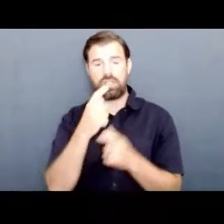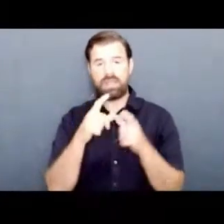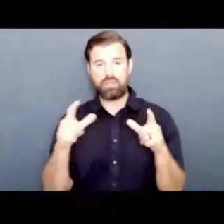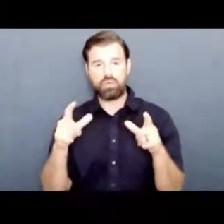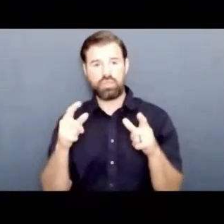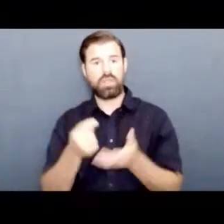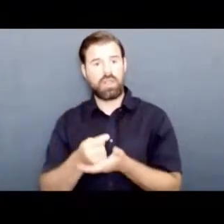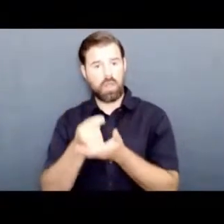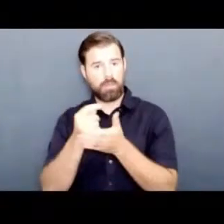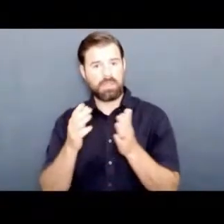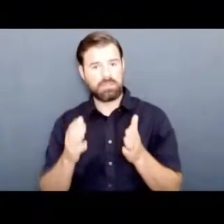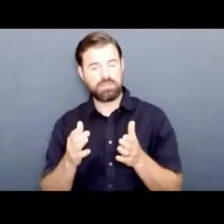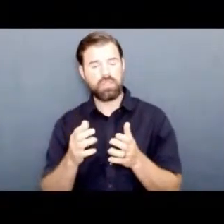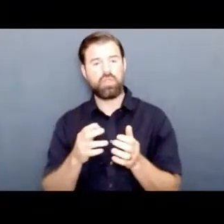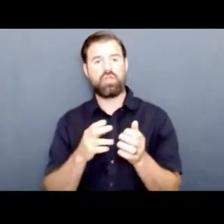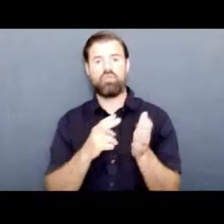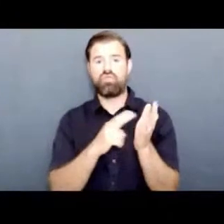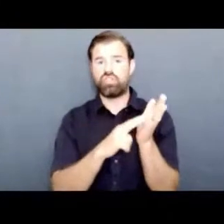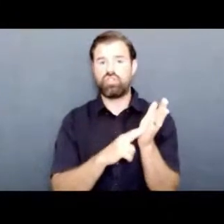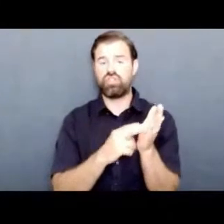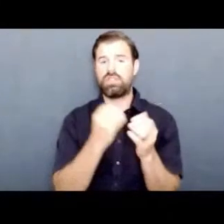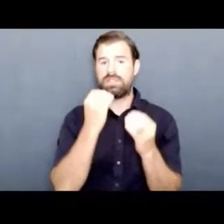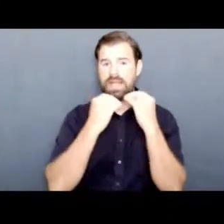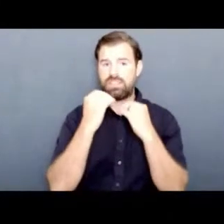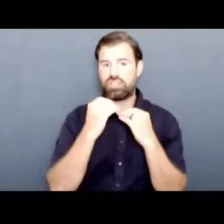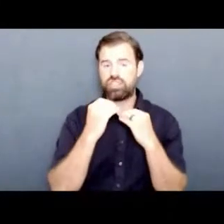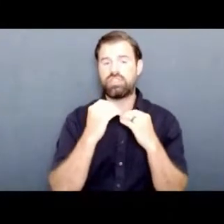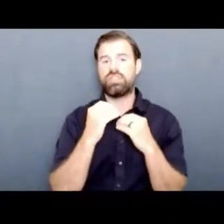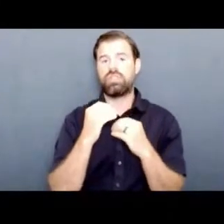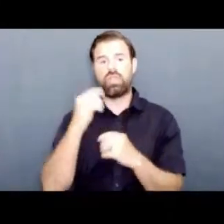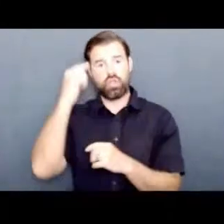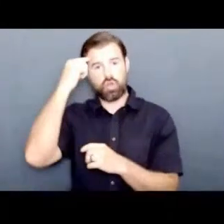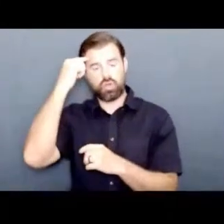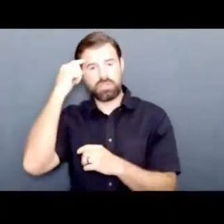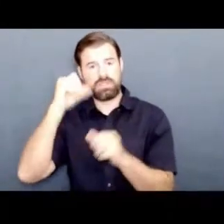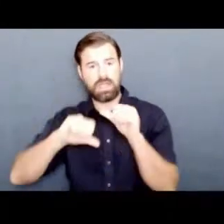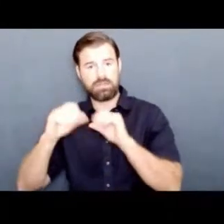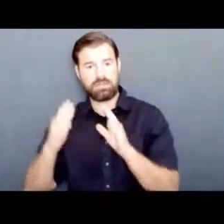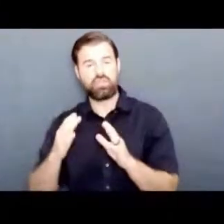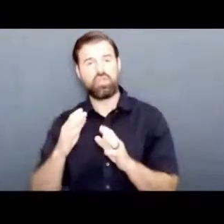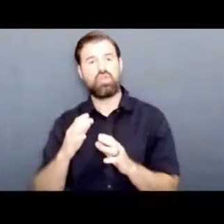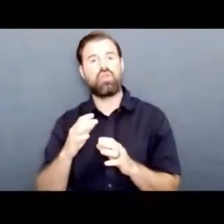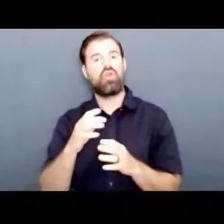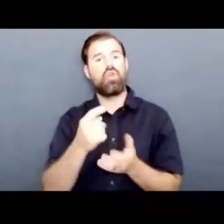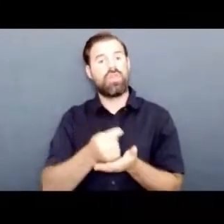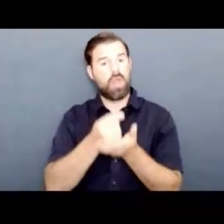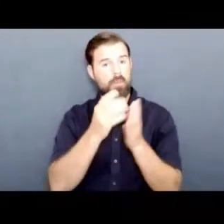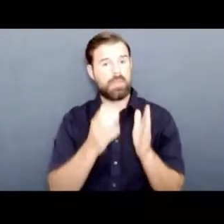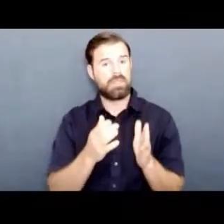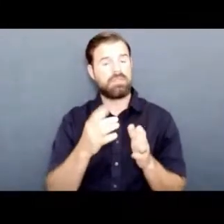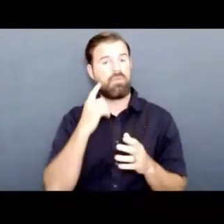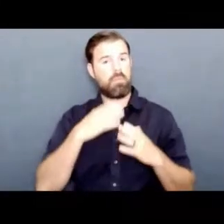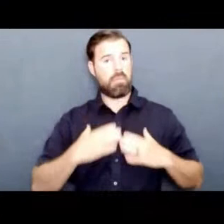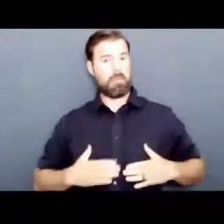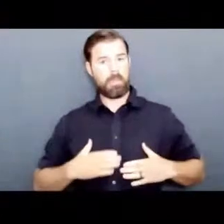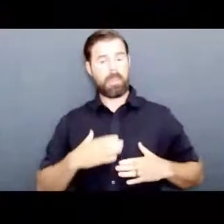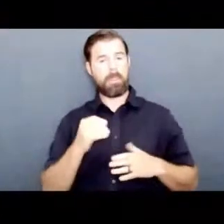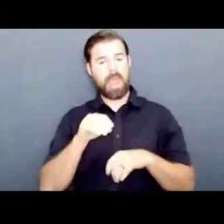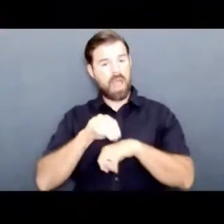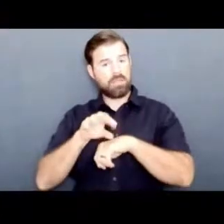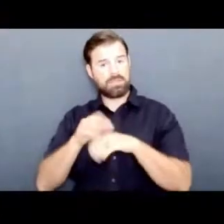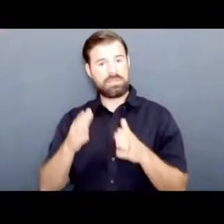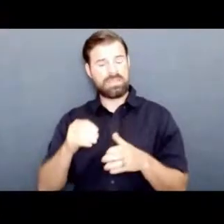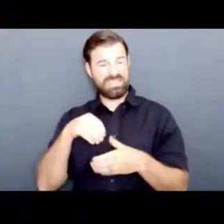language pathologists, registered dietitians, neuropsychologists, recreational therapists, and allied health professionals and consultants